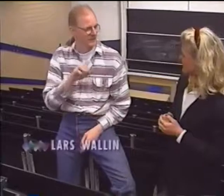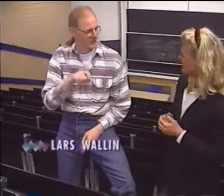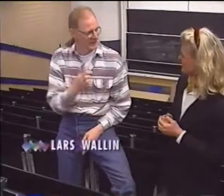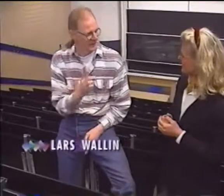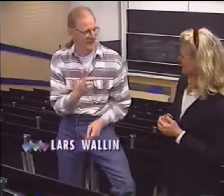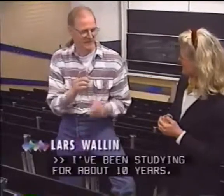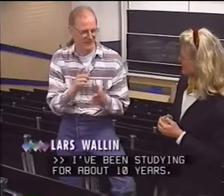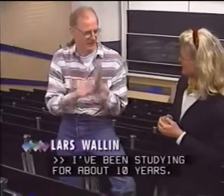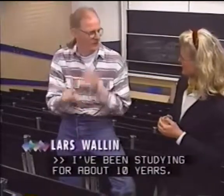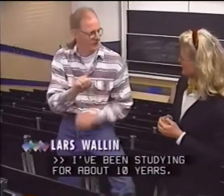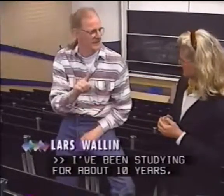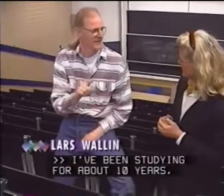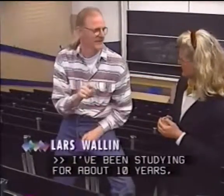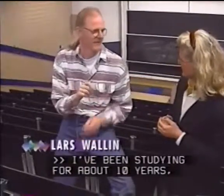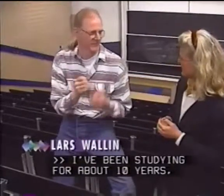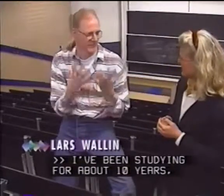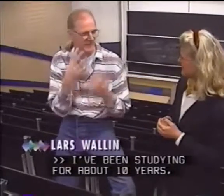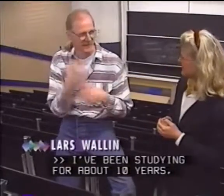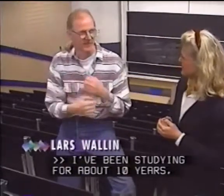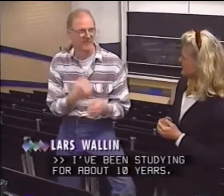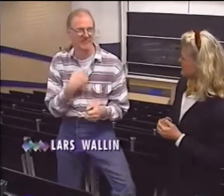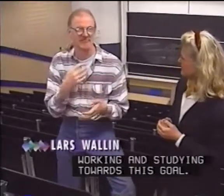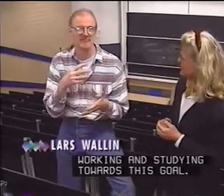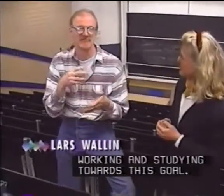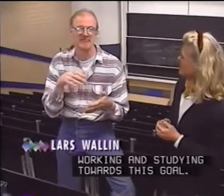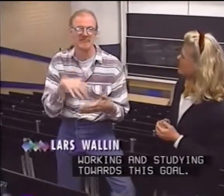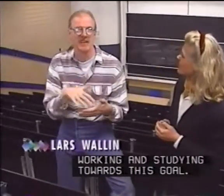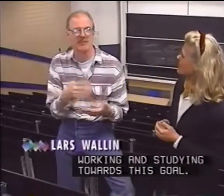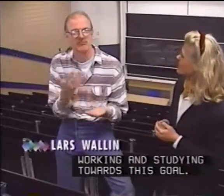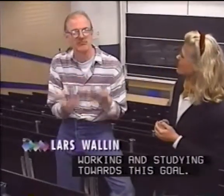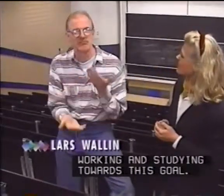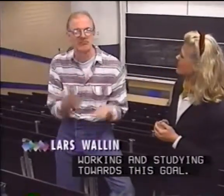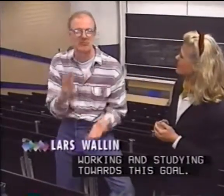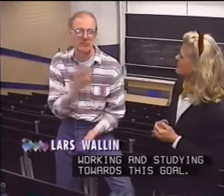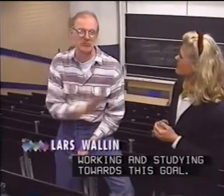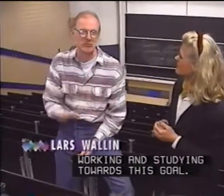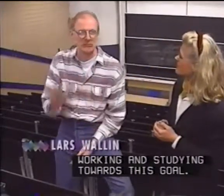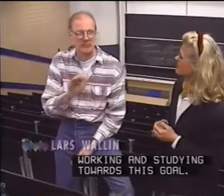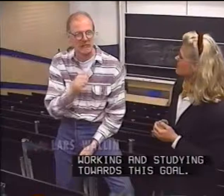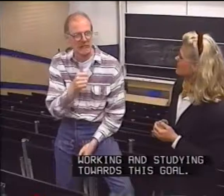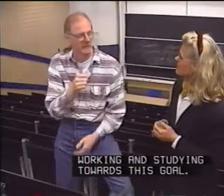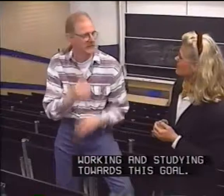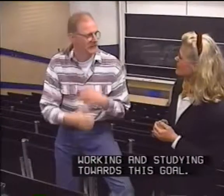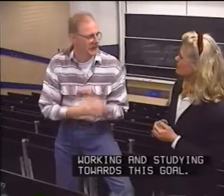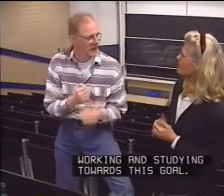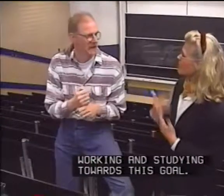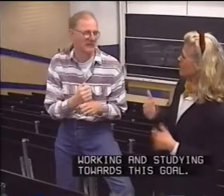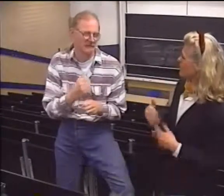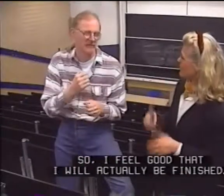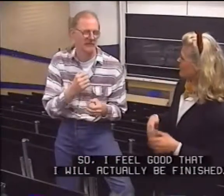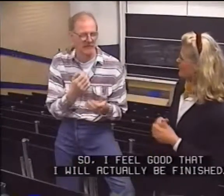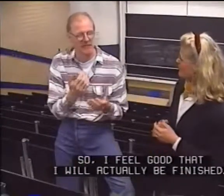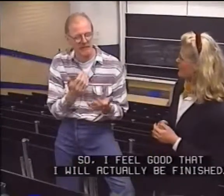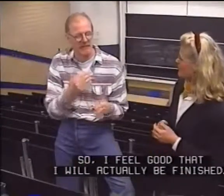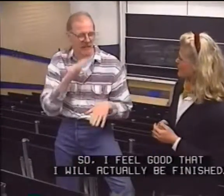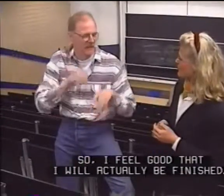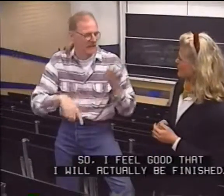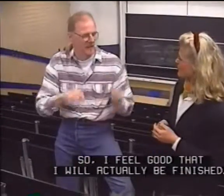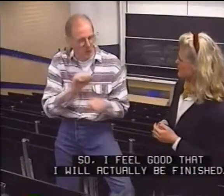I've been studying for about 10 years, working and studying towards this goal. So I feel good that I'll